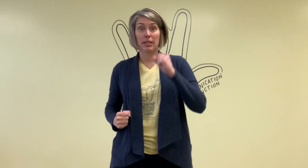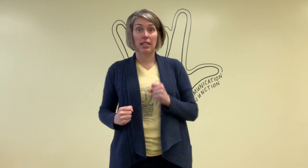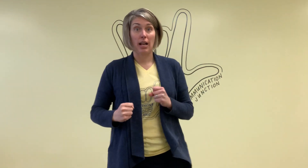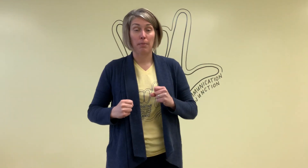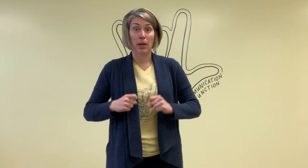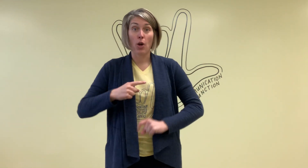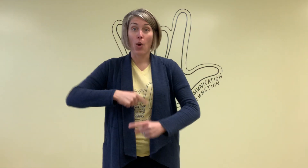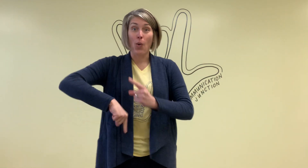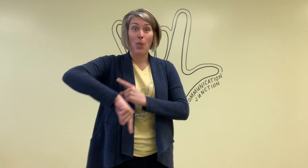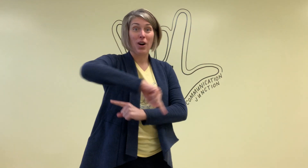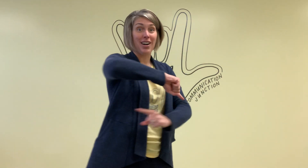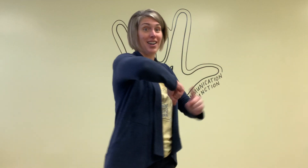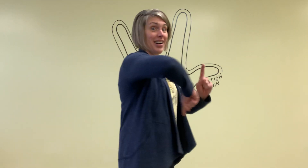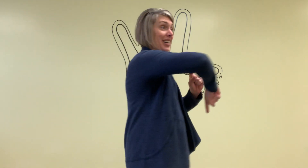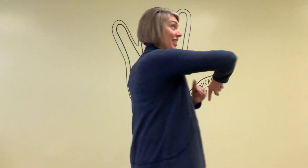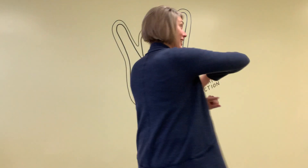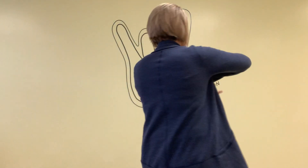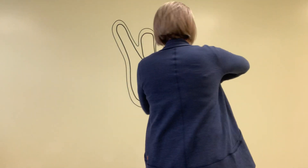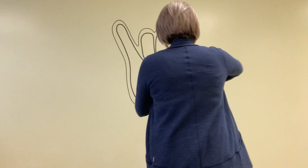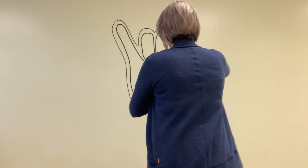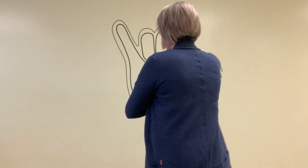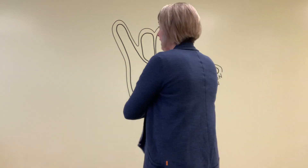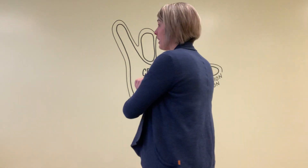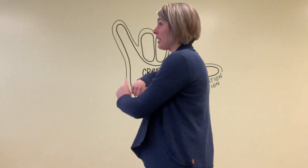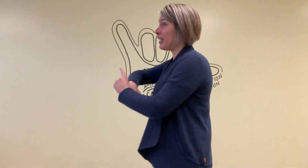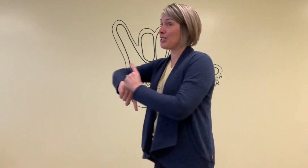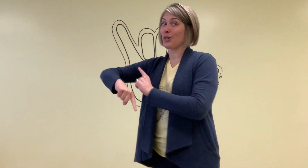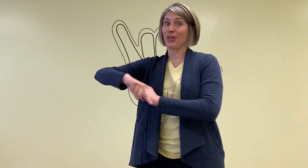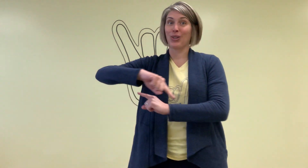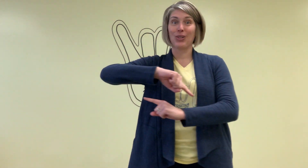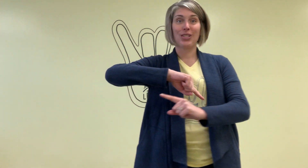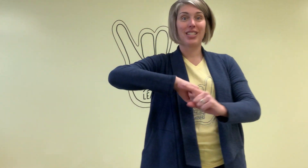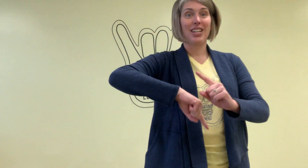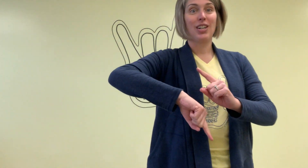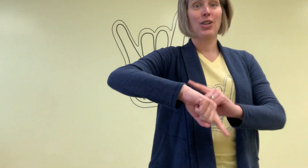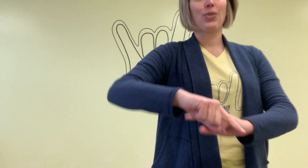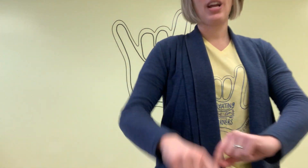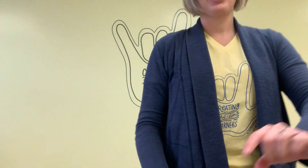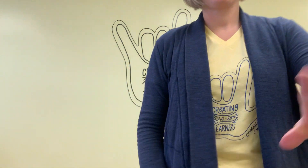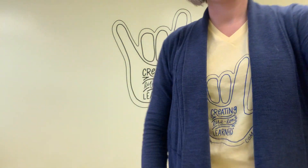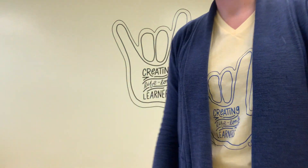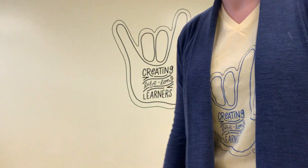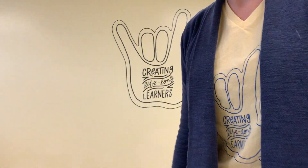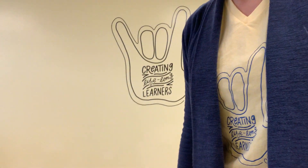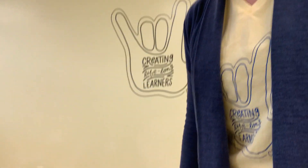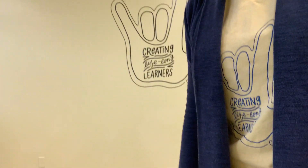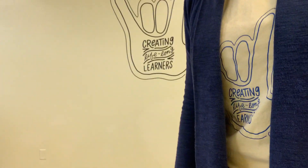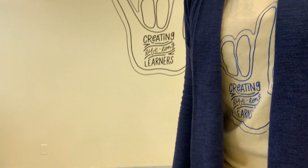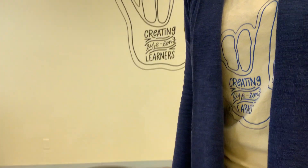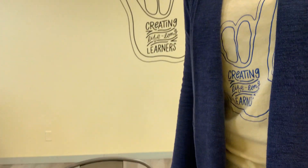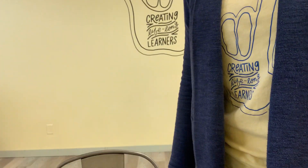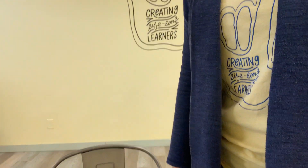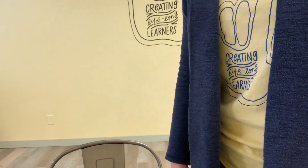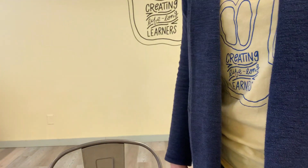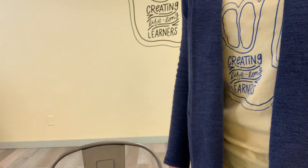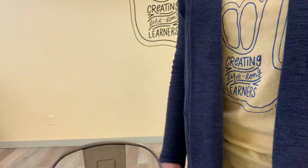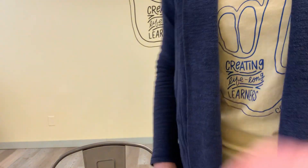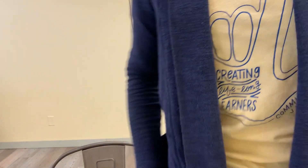stomp. One little body turns around. One little